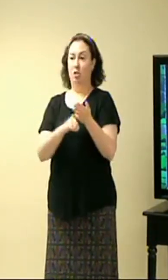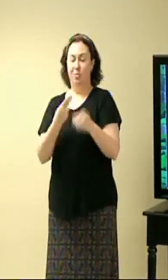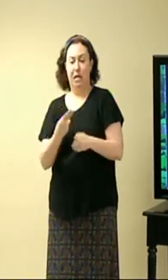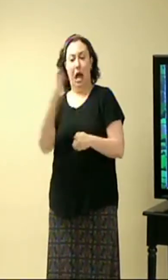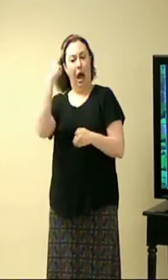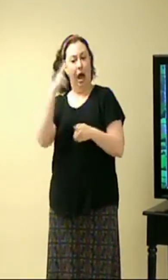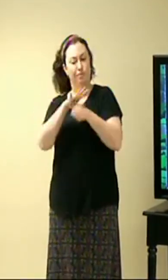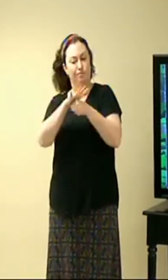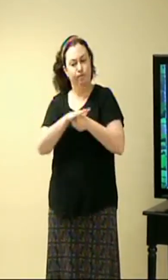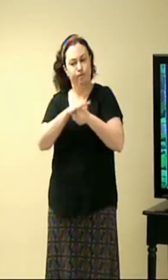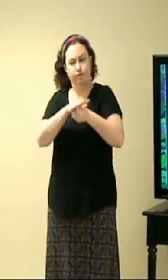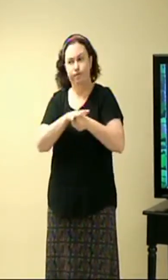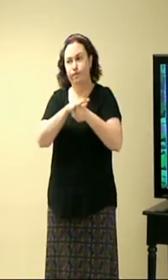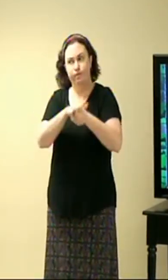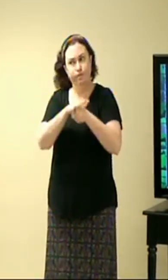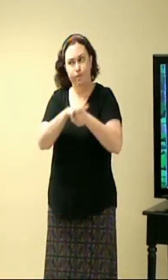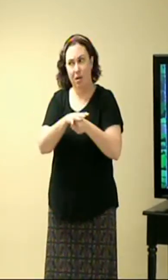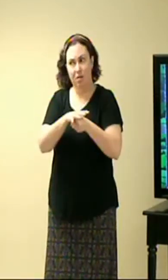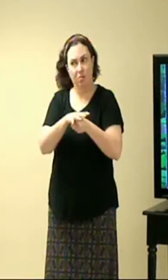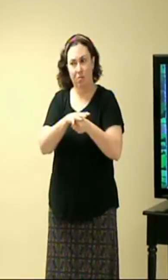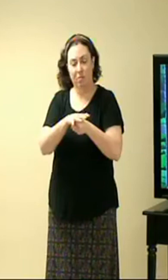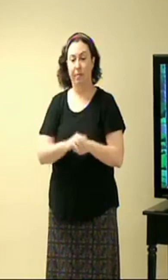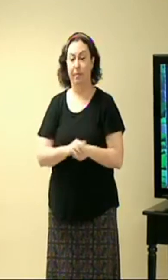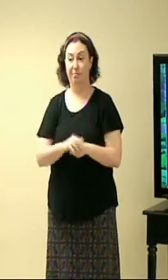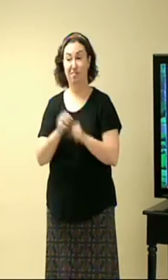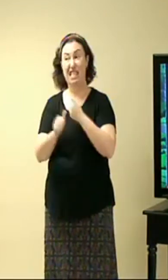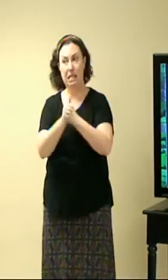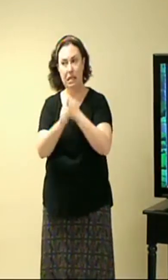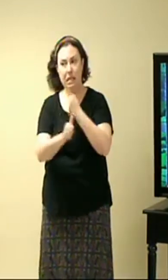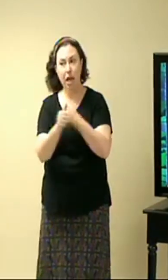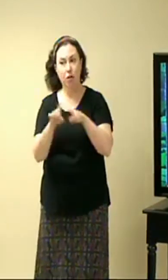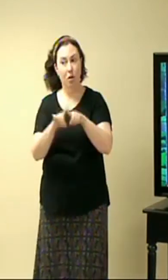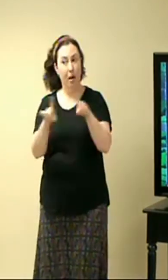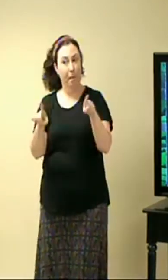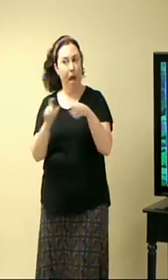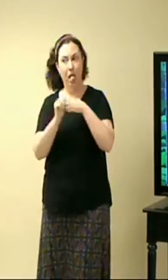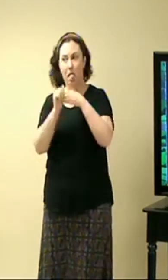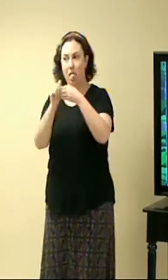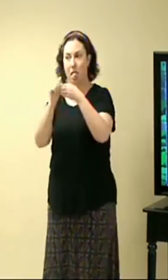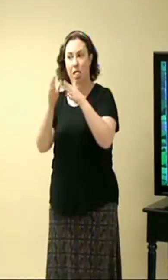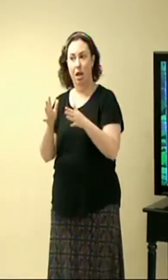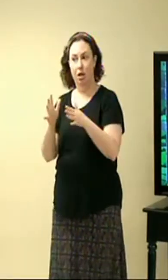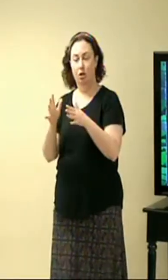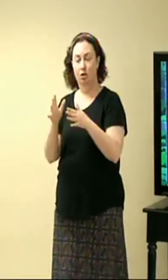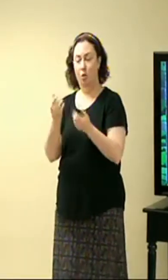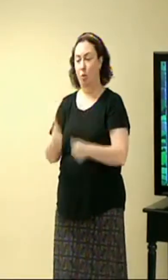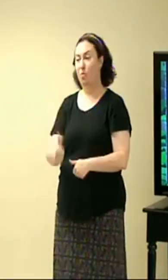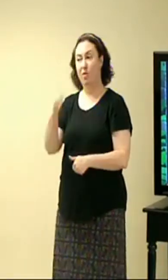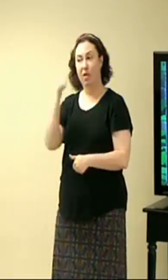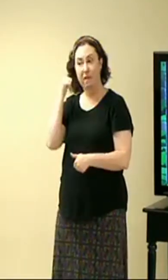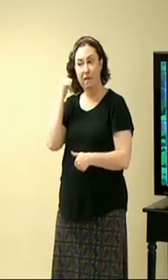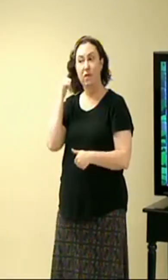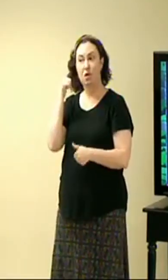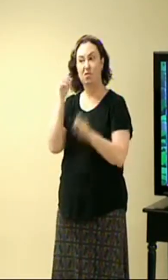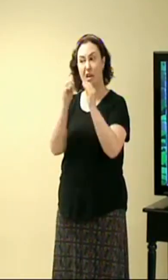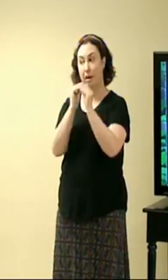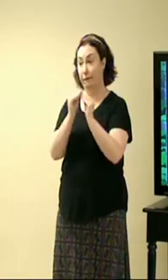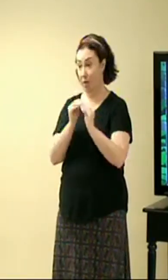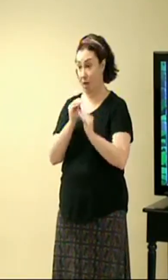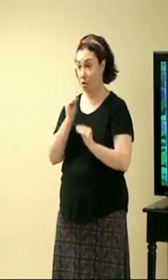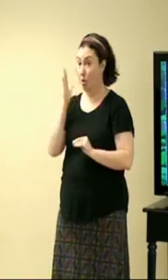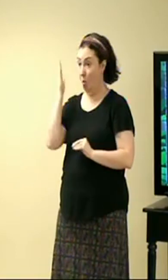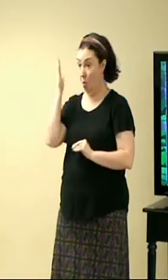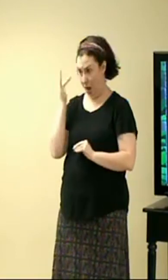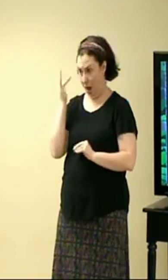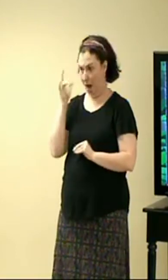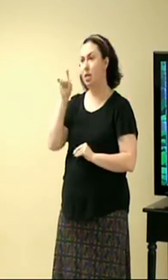be. But the leaders at the top didn't want to investigate because they knew if they stopped, it would cost them money. They knew if they slowed down, it